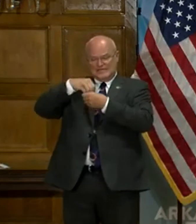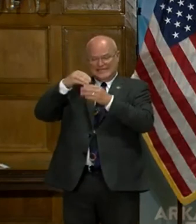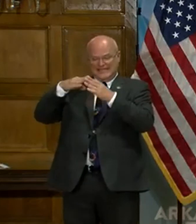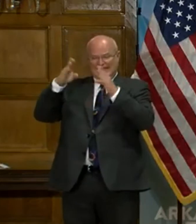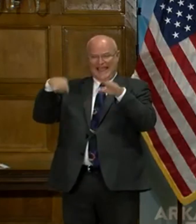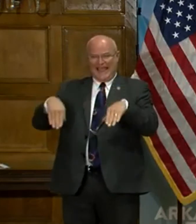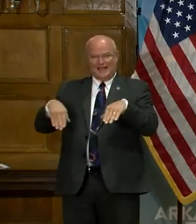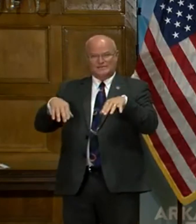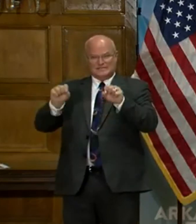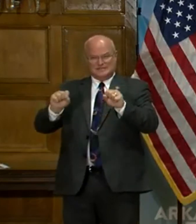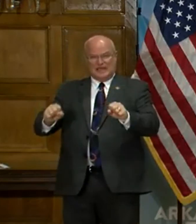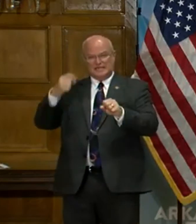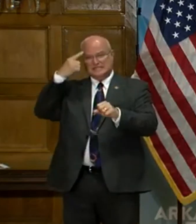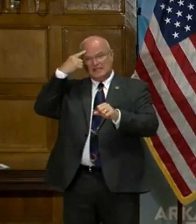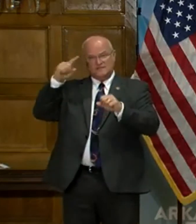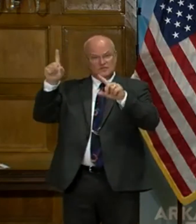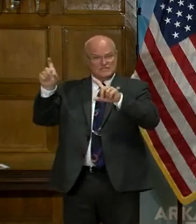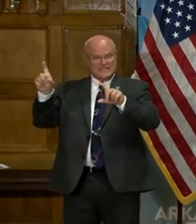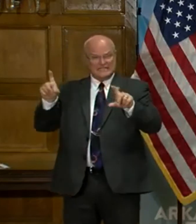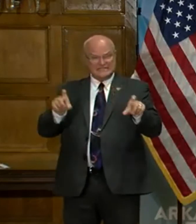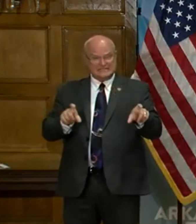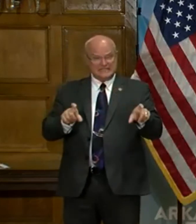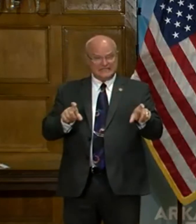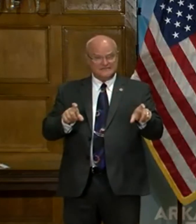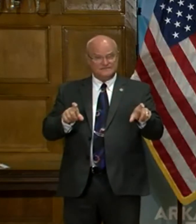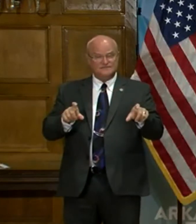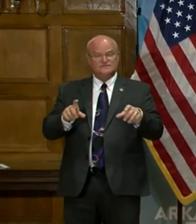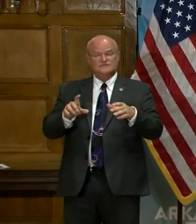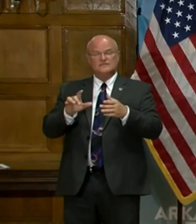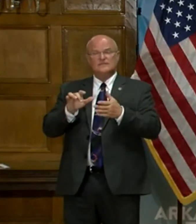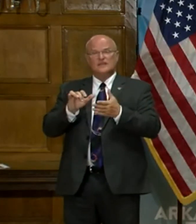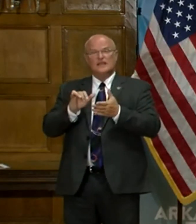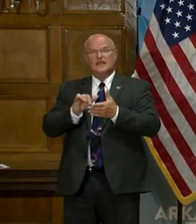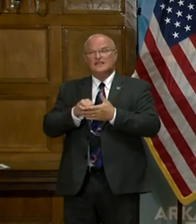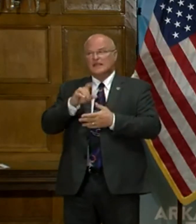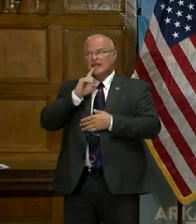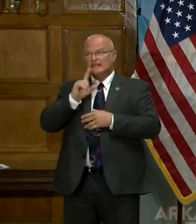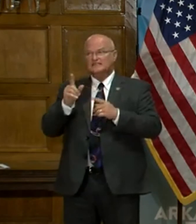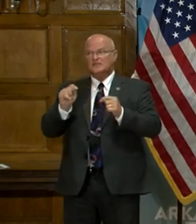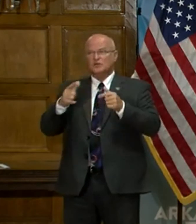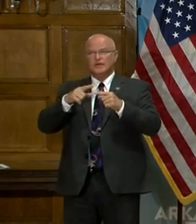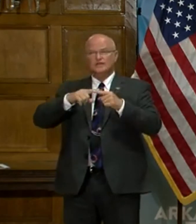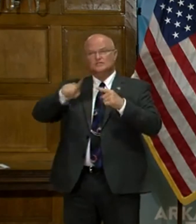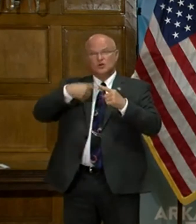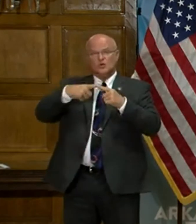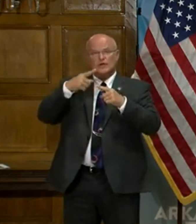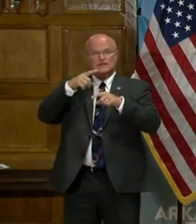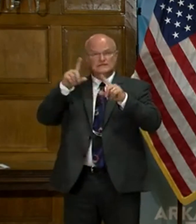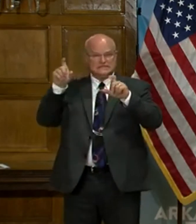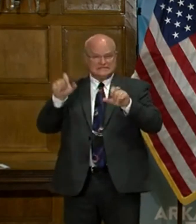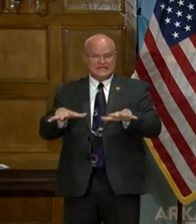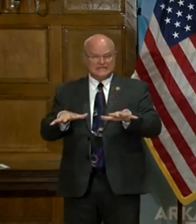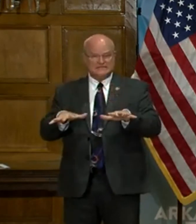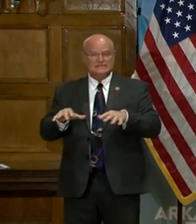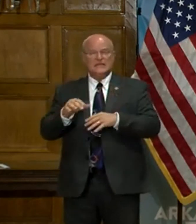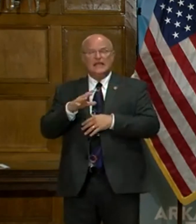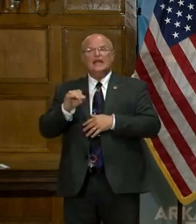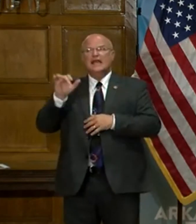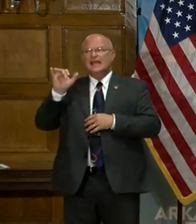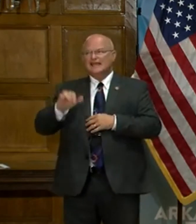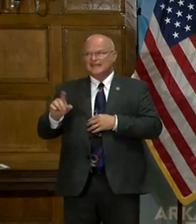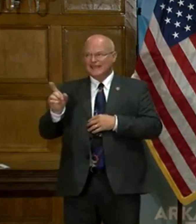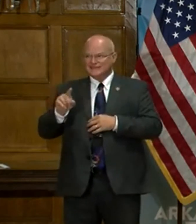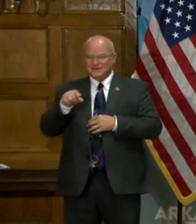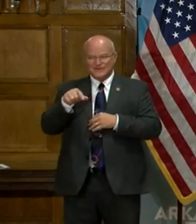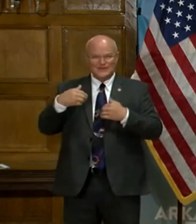in-house capacity for testing. That is a quick turnaround test, and that's